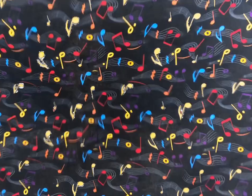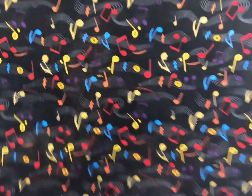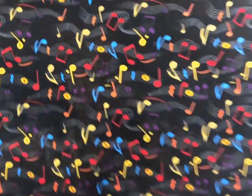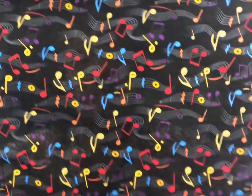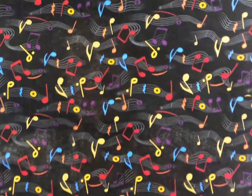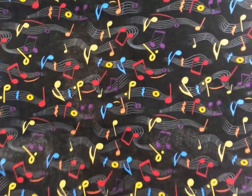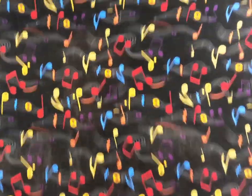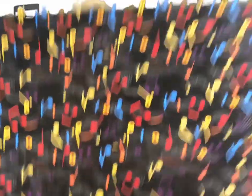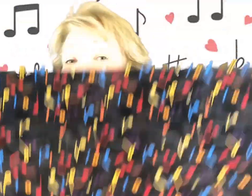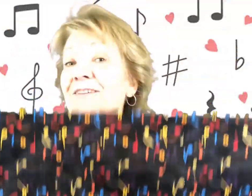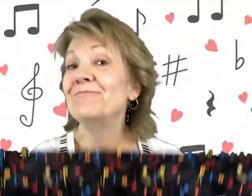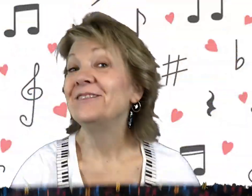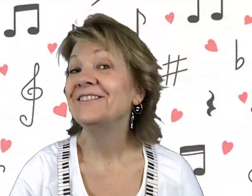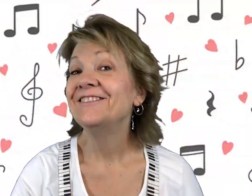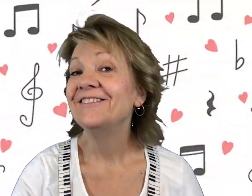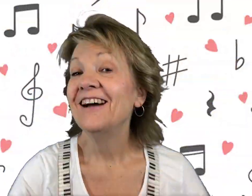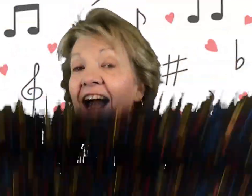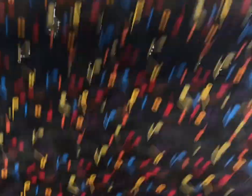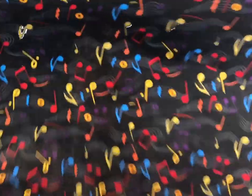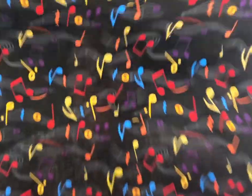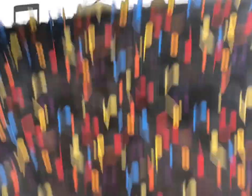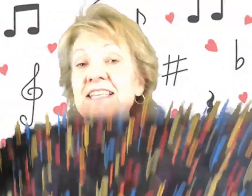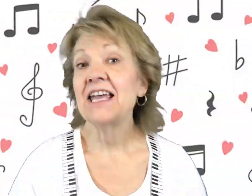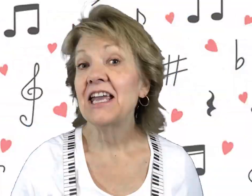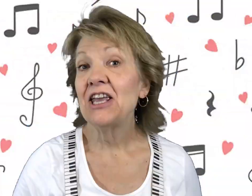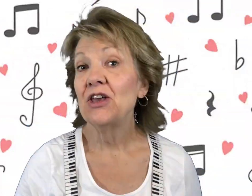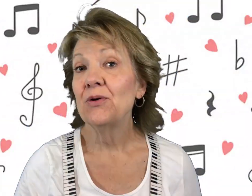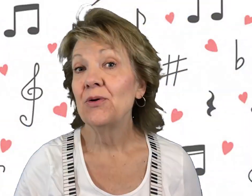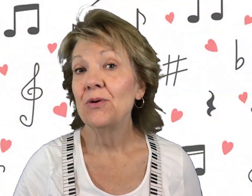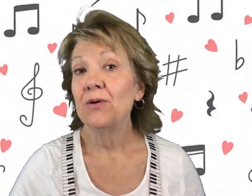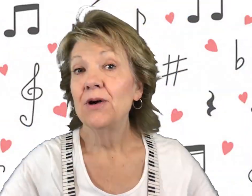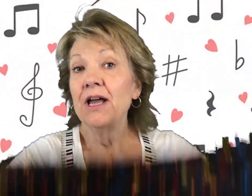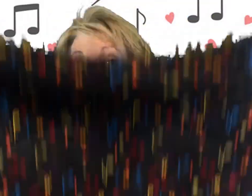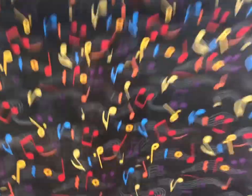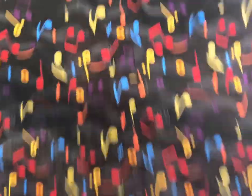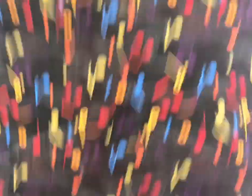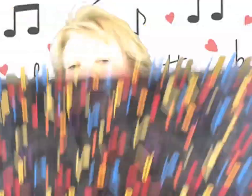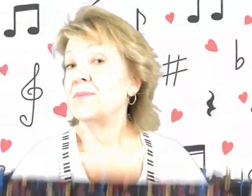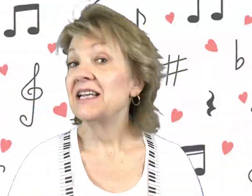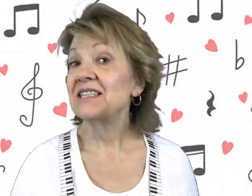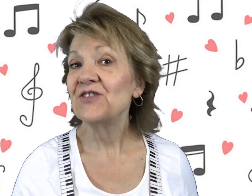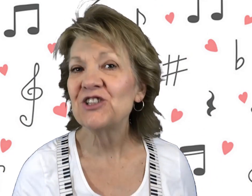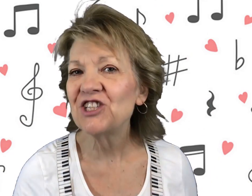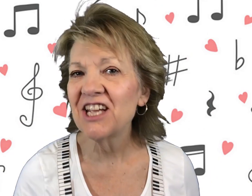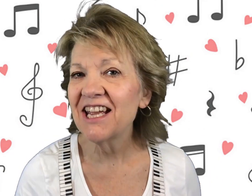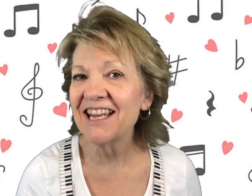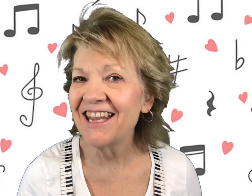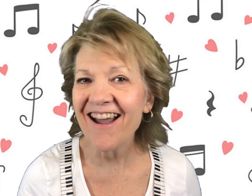Peek-a-boo, I see you. It's Miss Virginia.